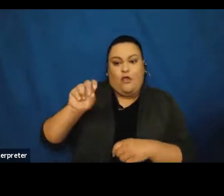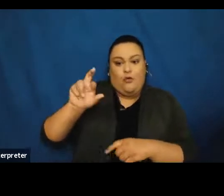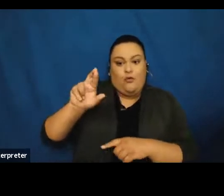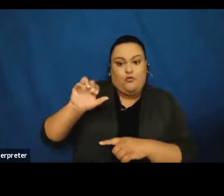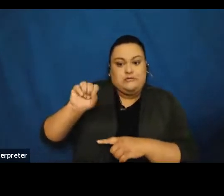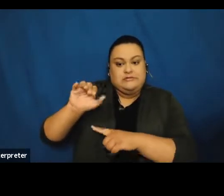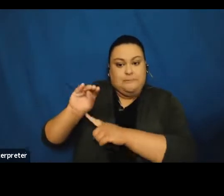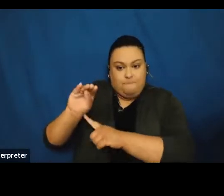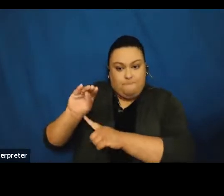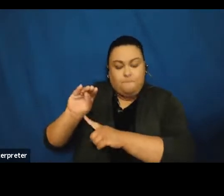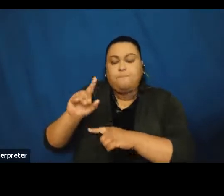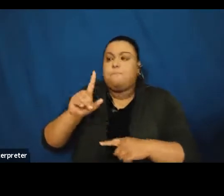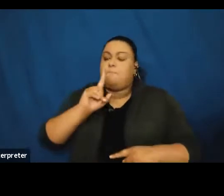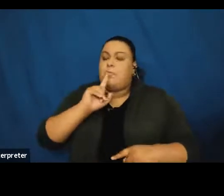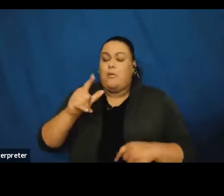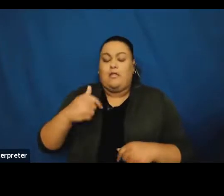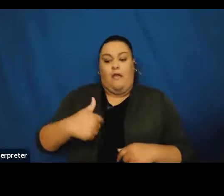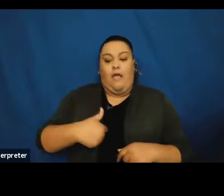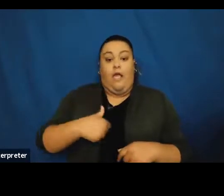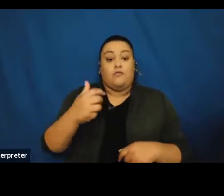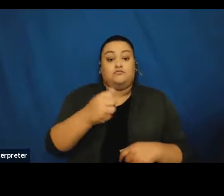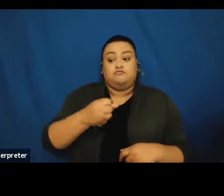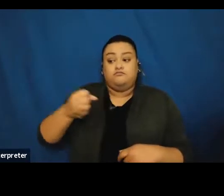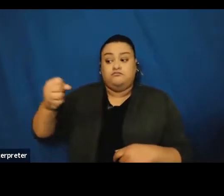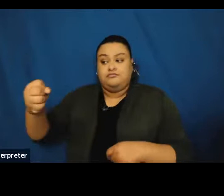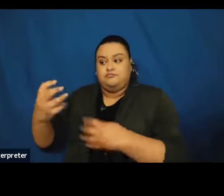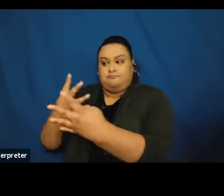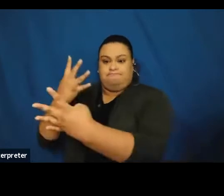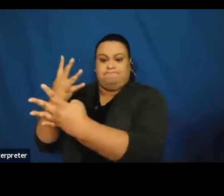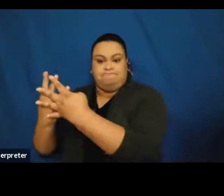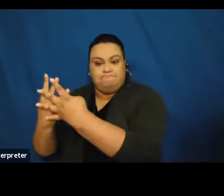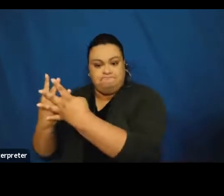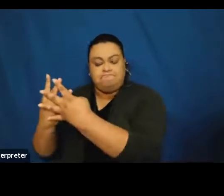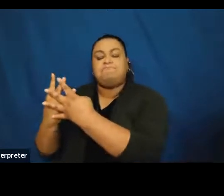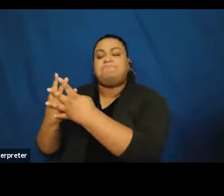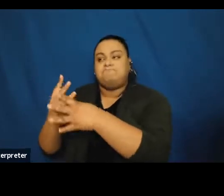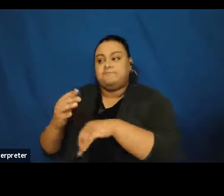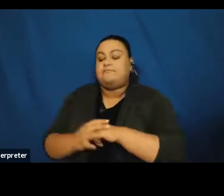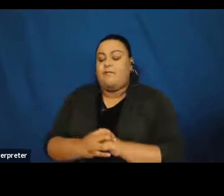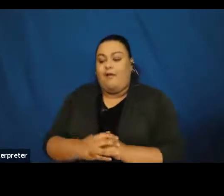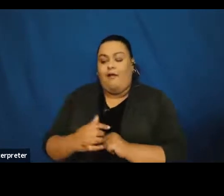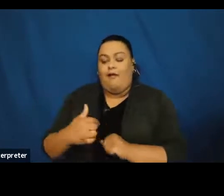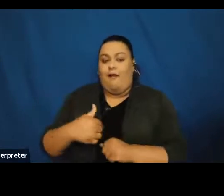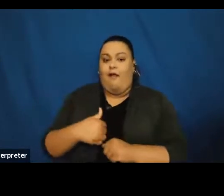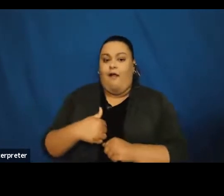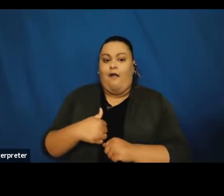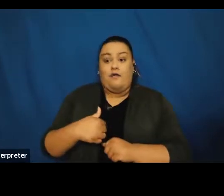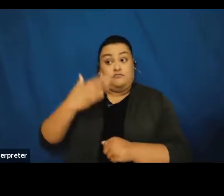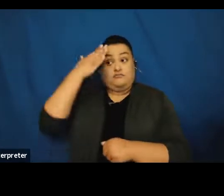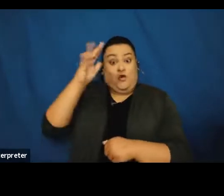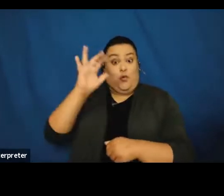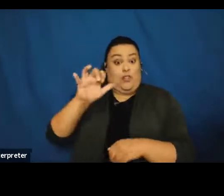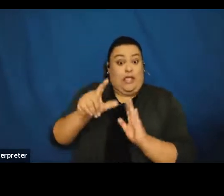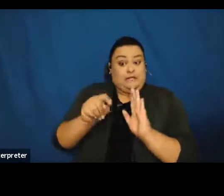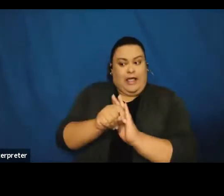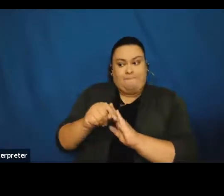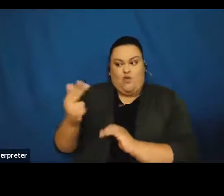I was taken to prison. And I didn't know at that time there was 13 of us,